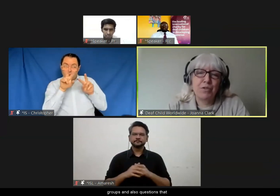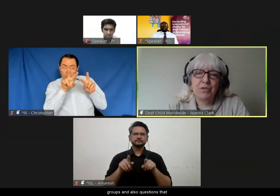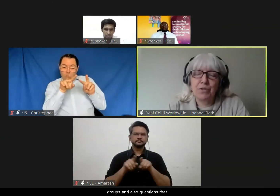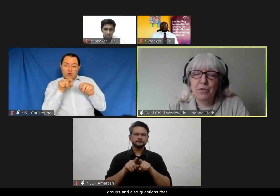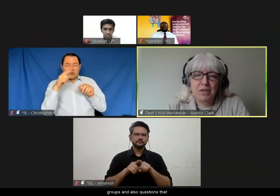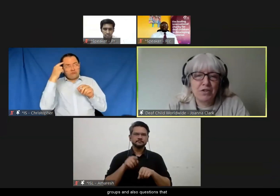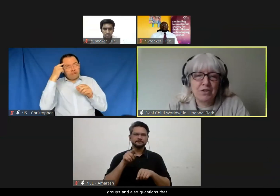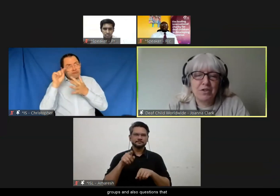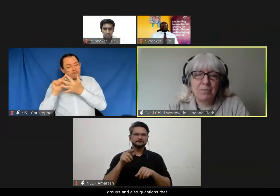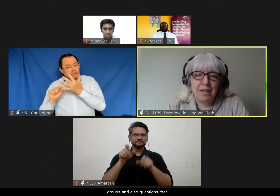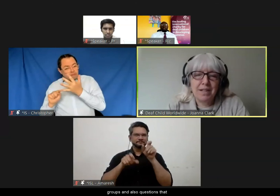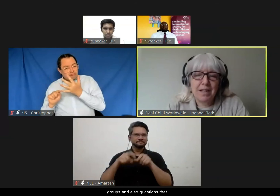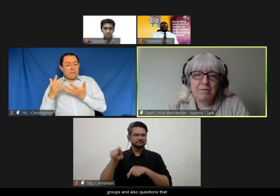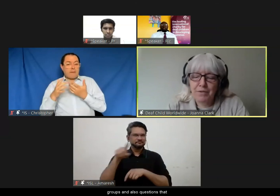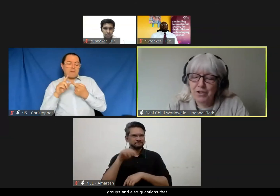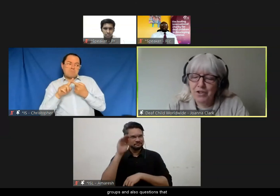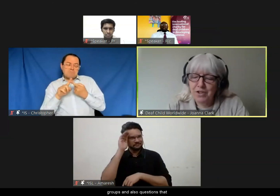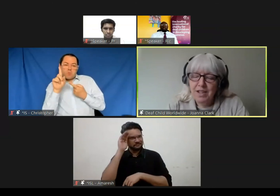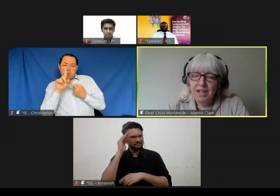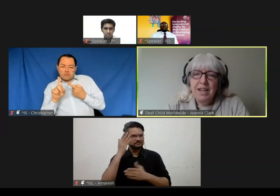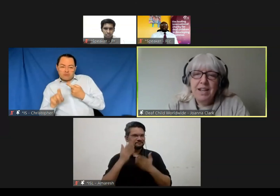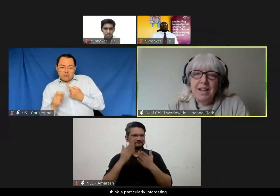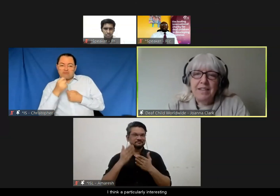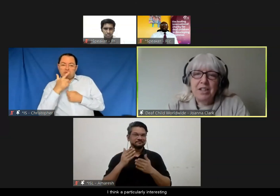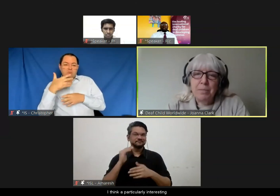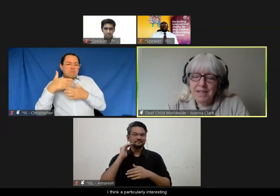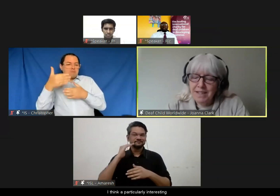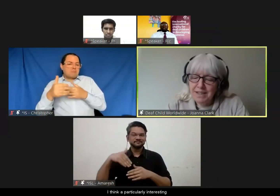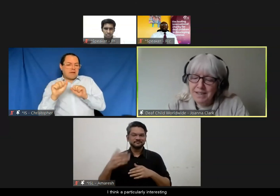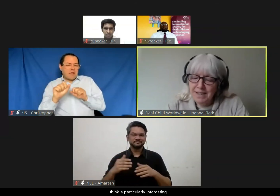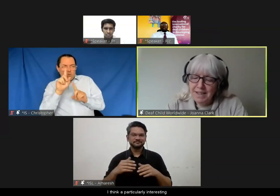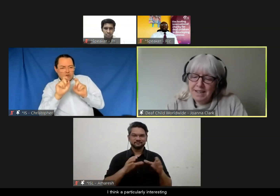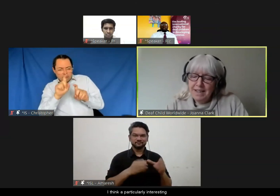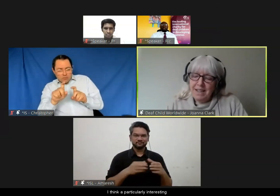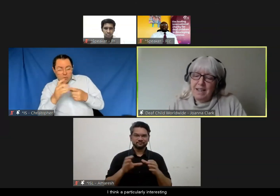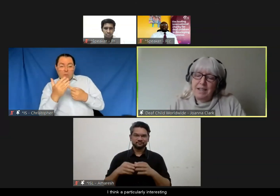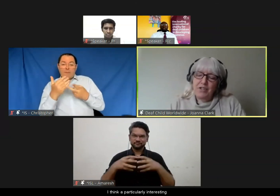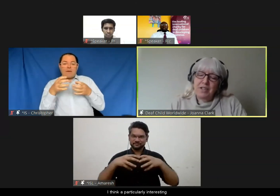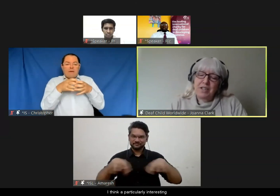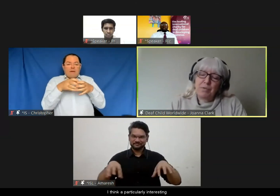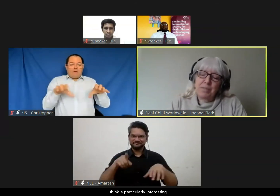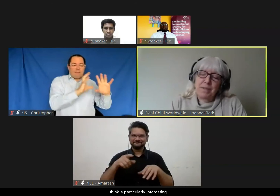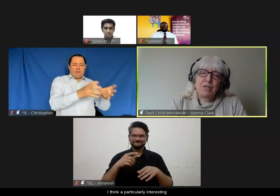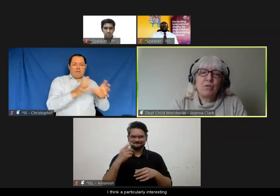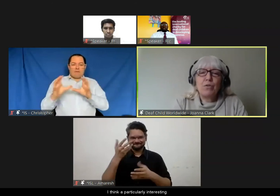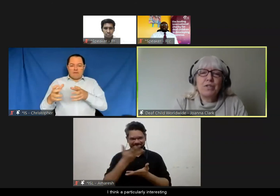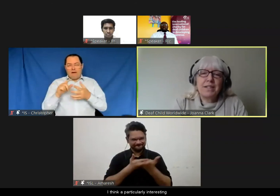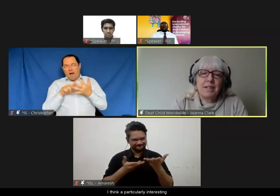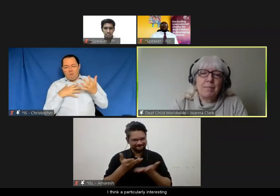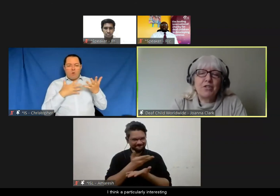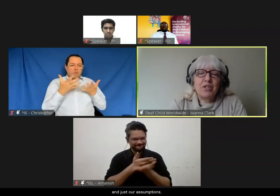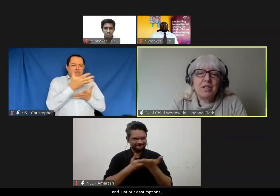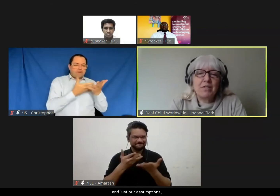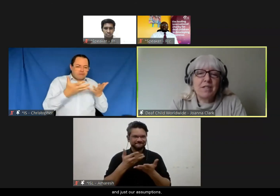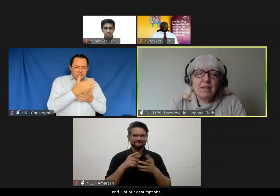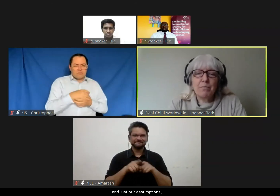groups, and also questions that you might have for Richard. I think a particularly interesting point about audism